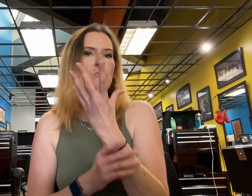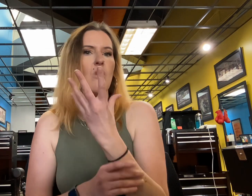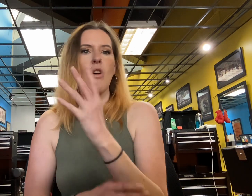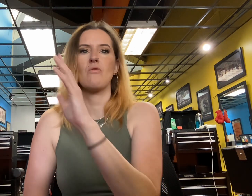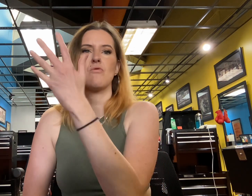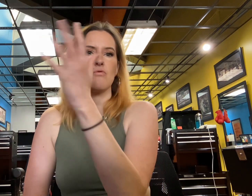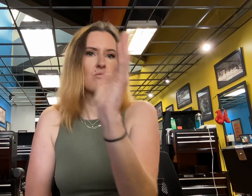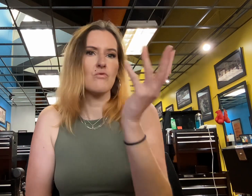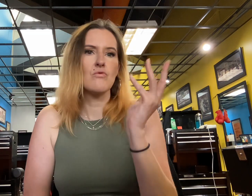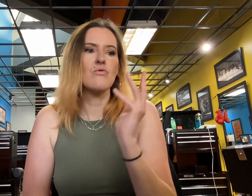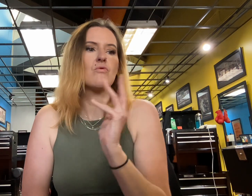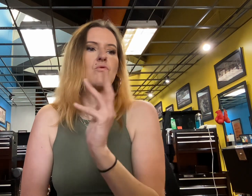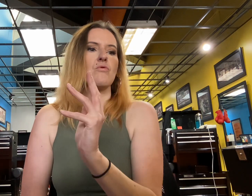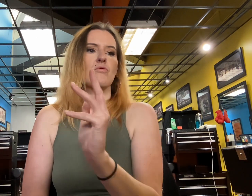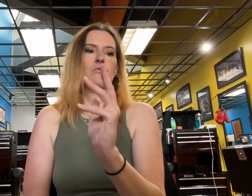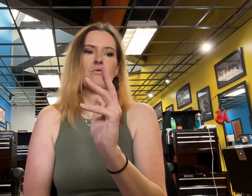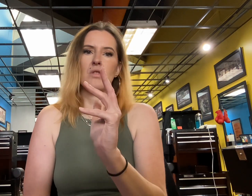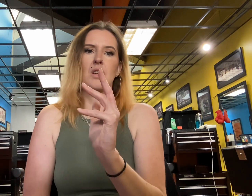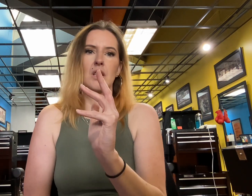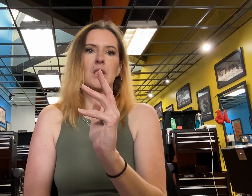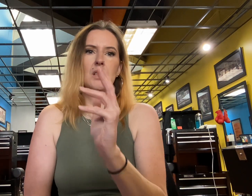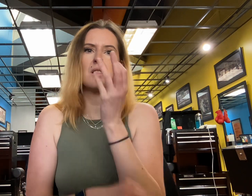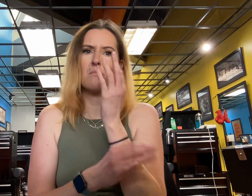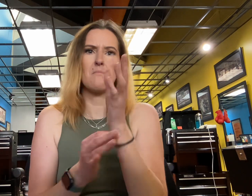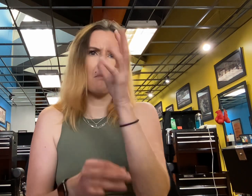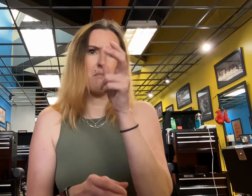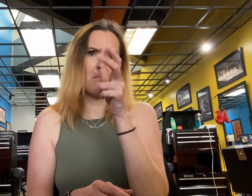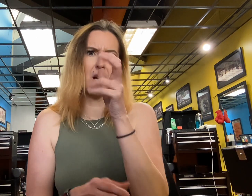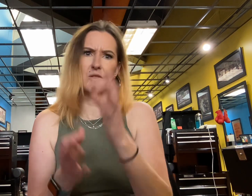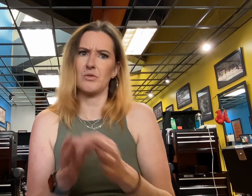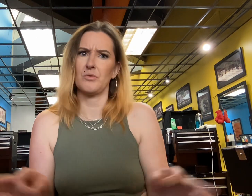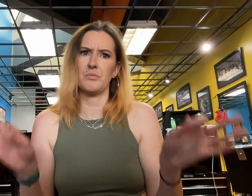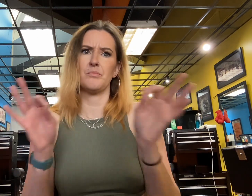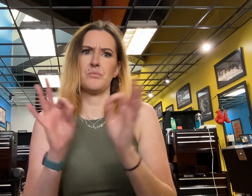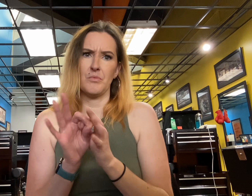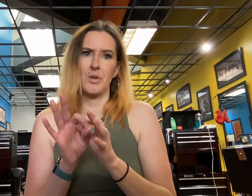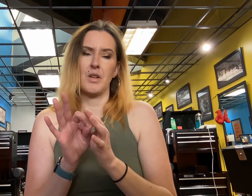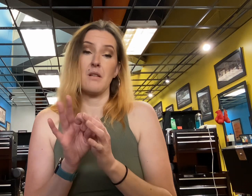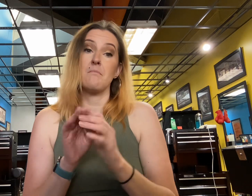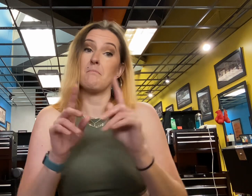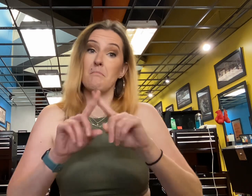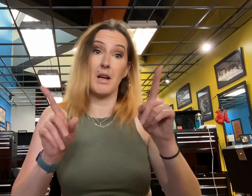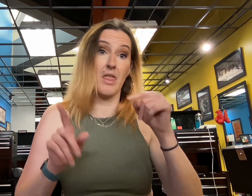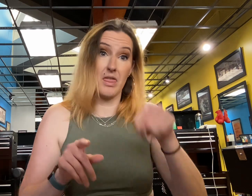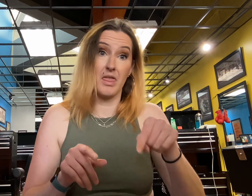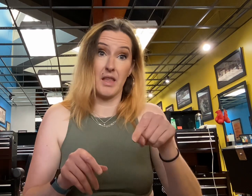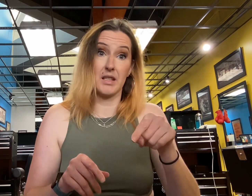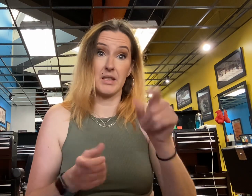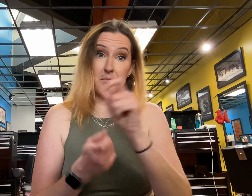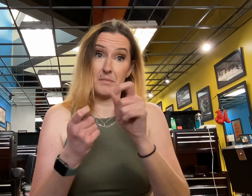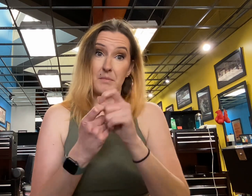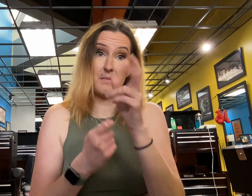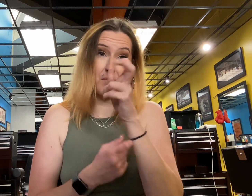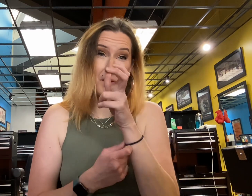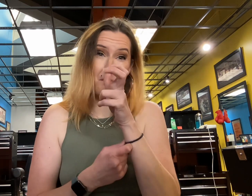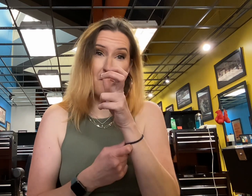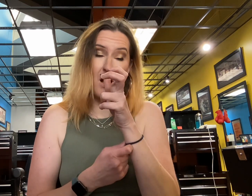spotted lanternflies on the system might not be measurable yet. Ecosystems are wildly complicated, and introducing a new species could have impacts we'd